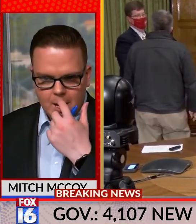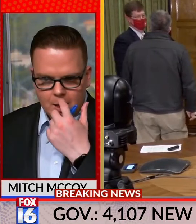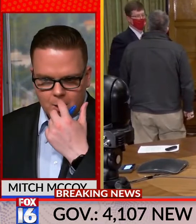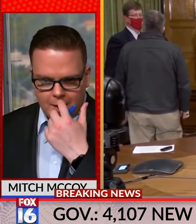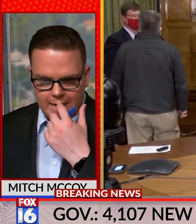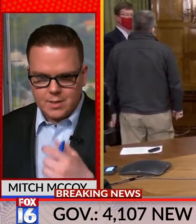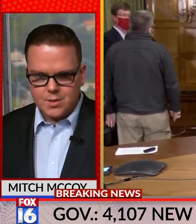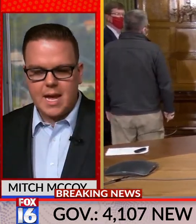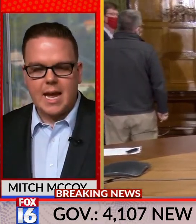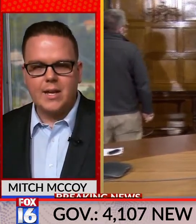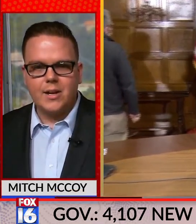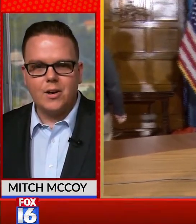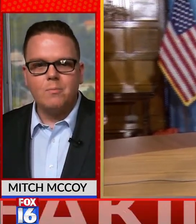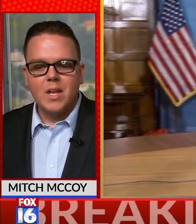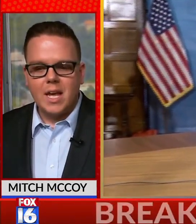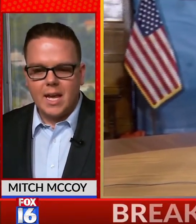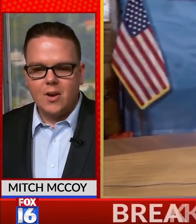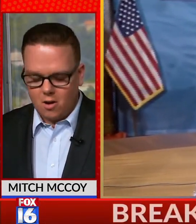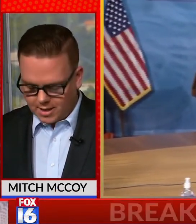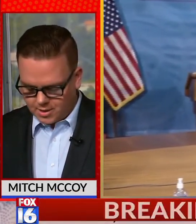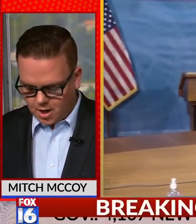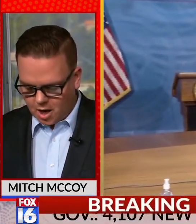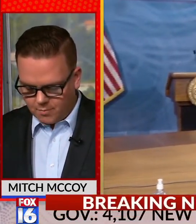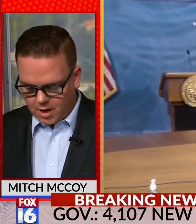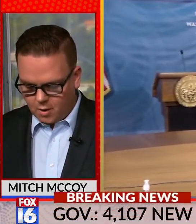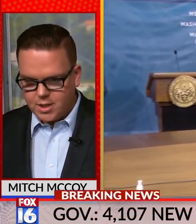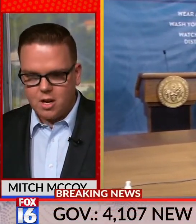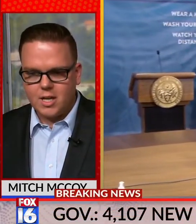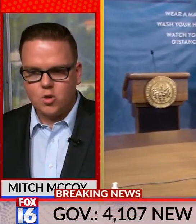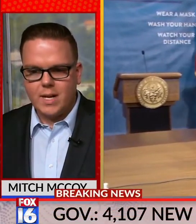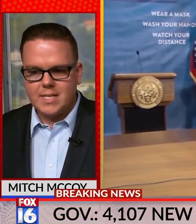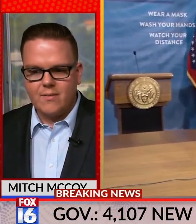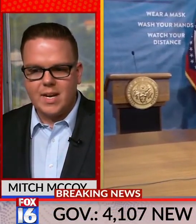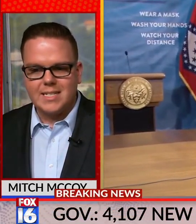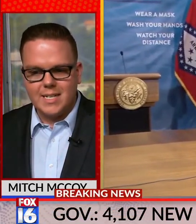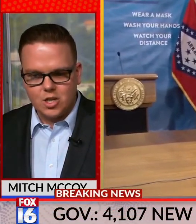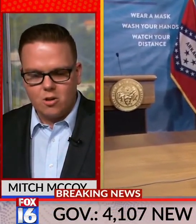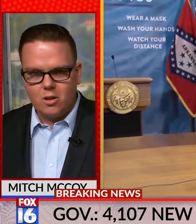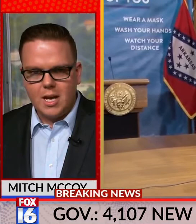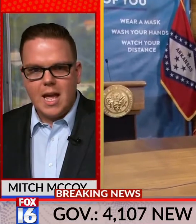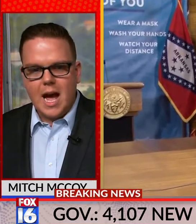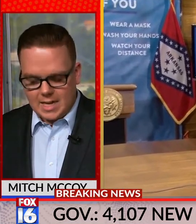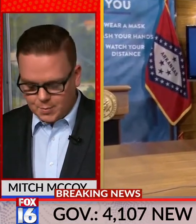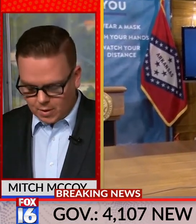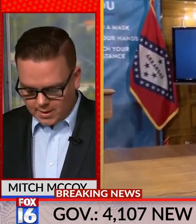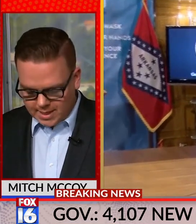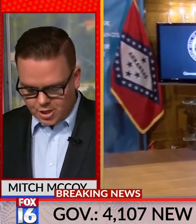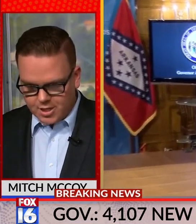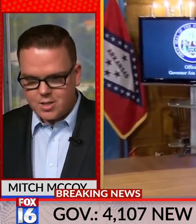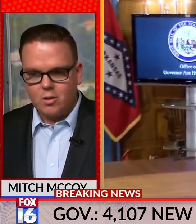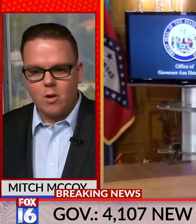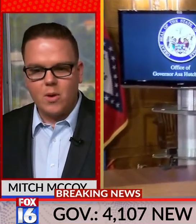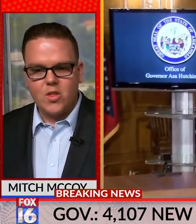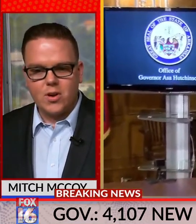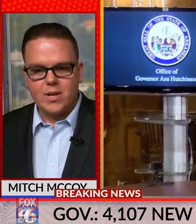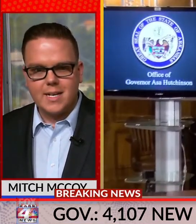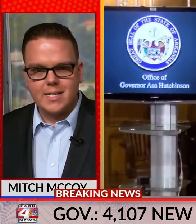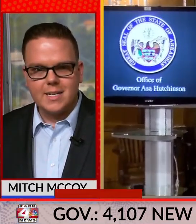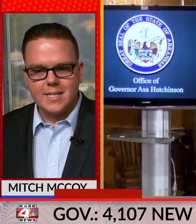4,107 new cases today here in Arkansas. We saw 27 additional hospitalizations along